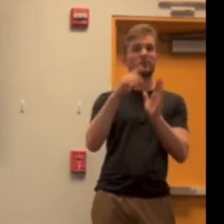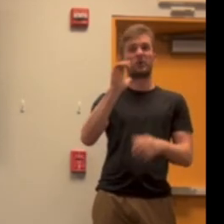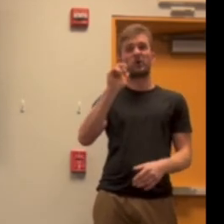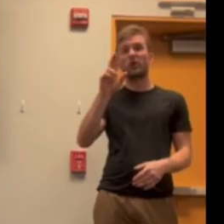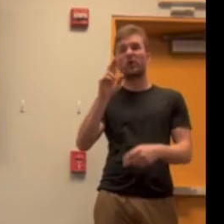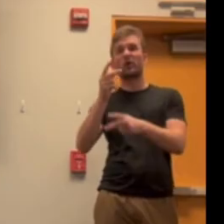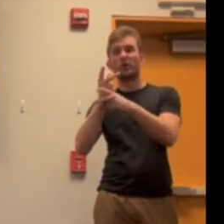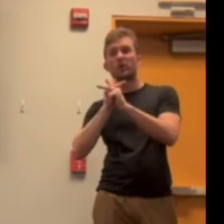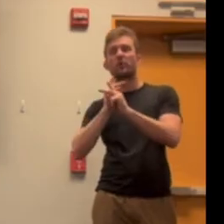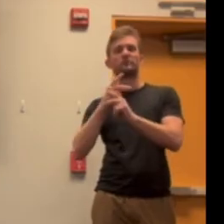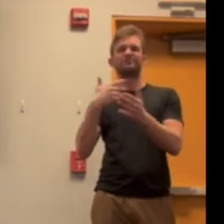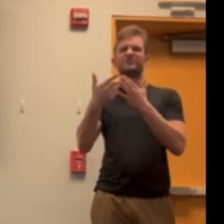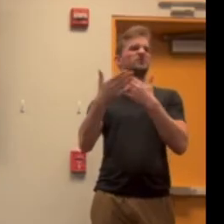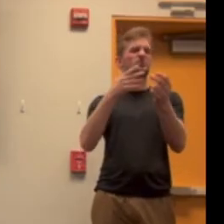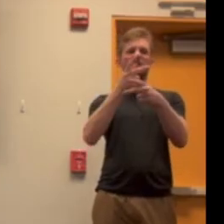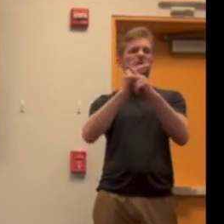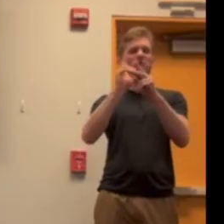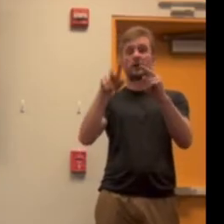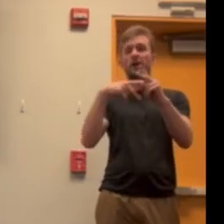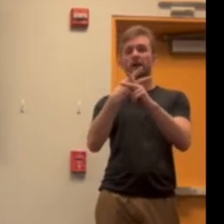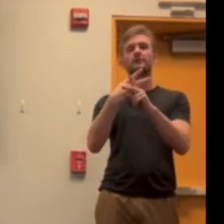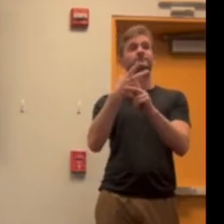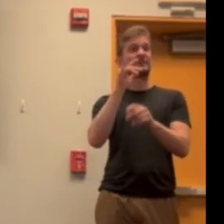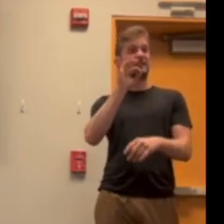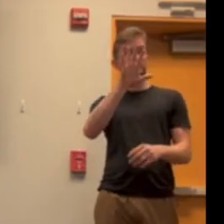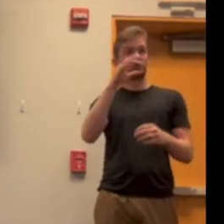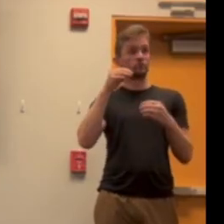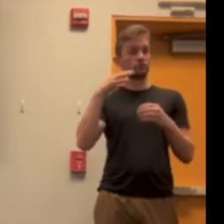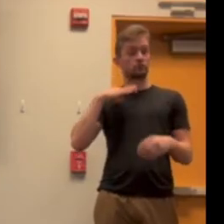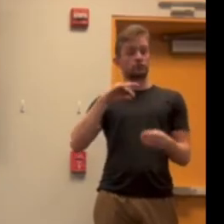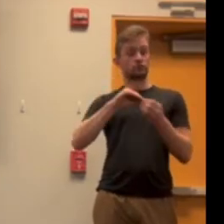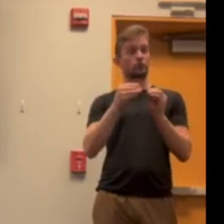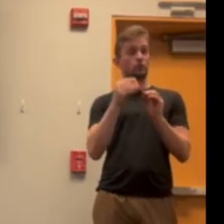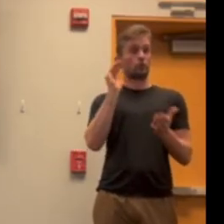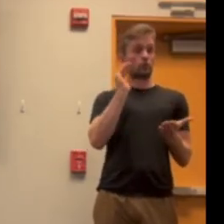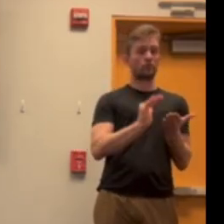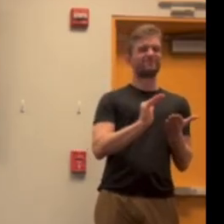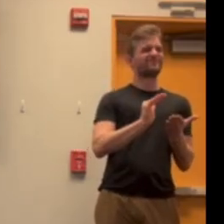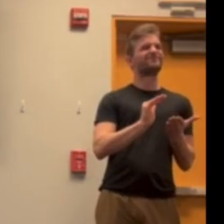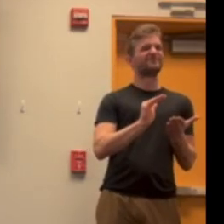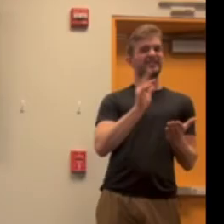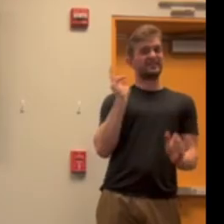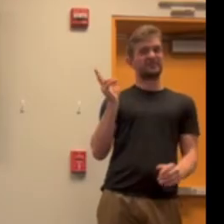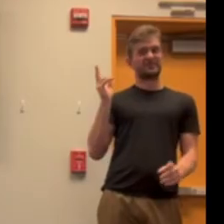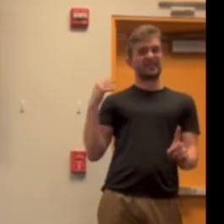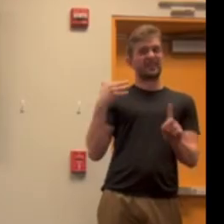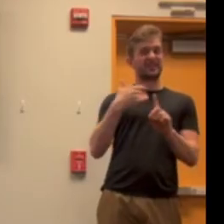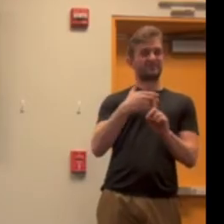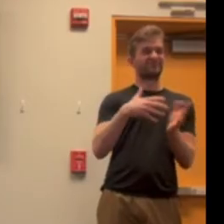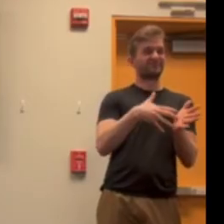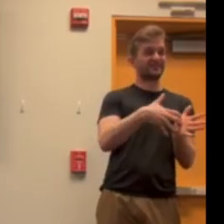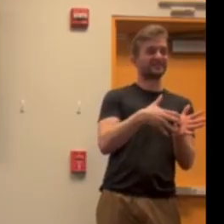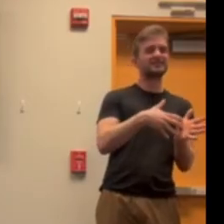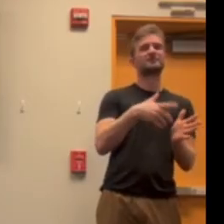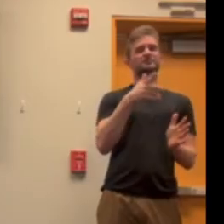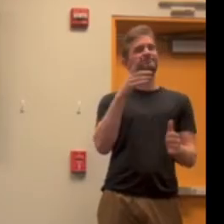is low and you have a bad history, you're either going to get approved for a really bad rate or you're just not going to get